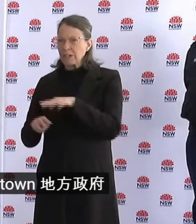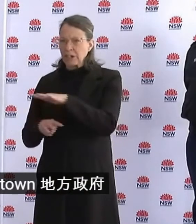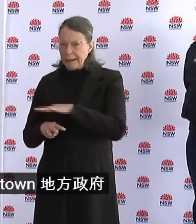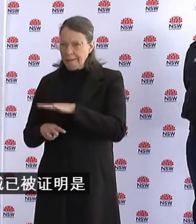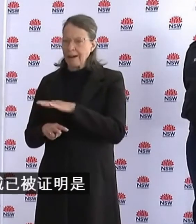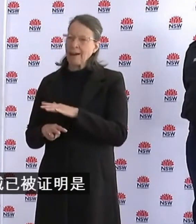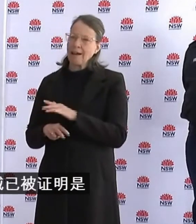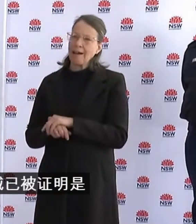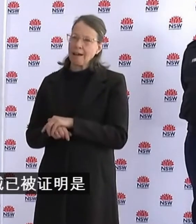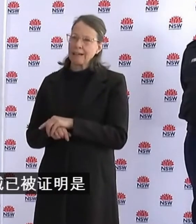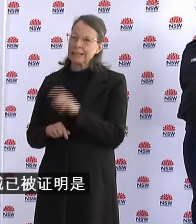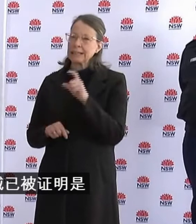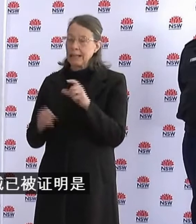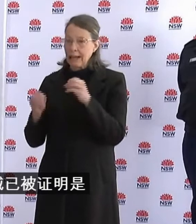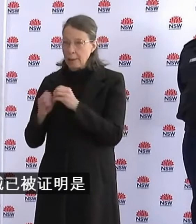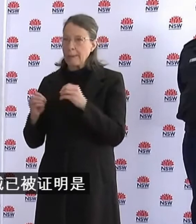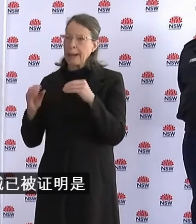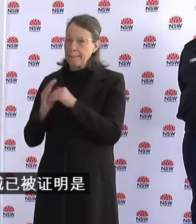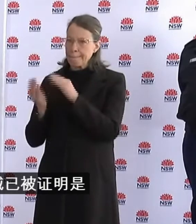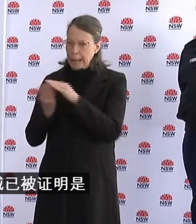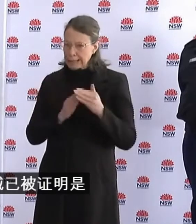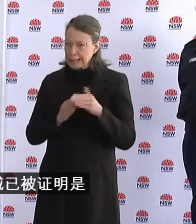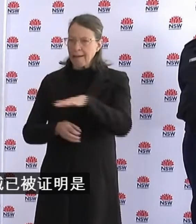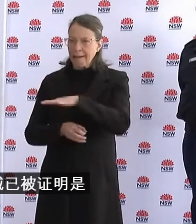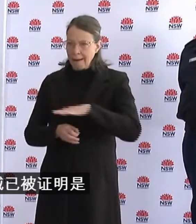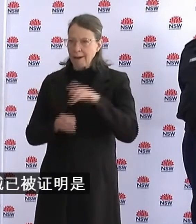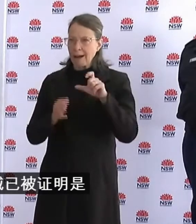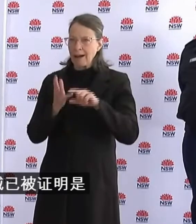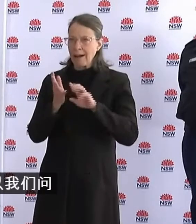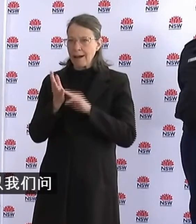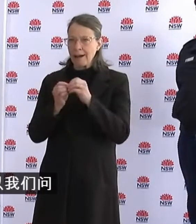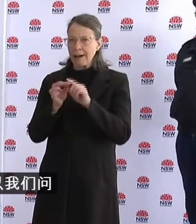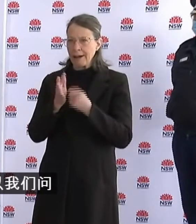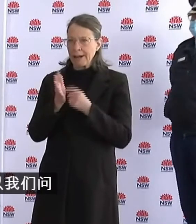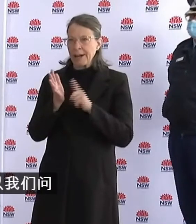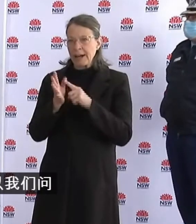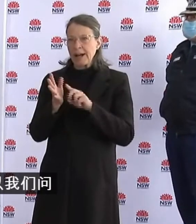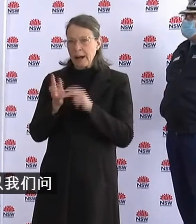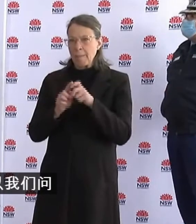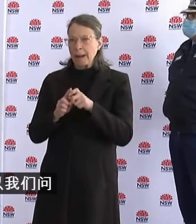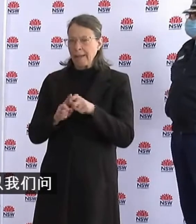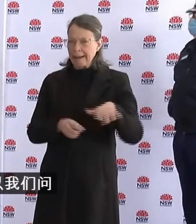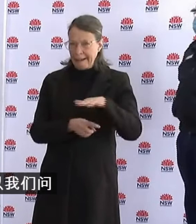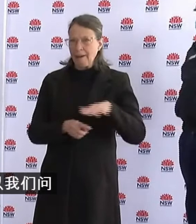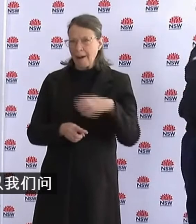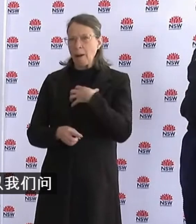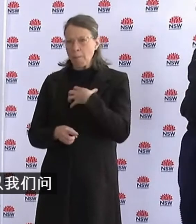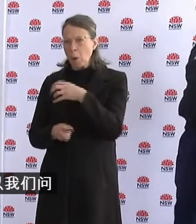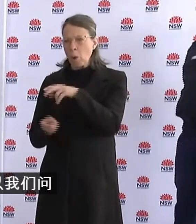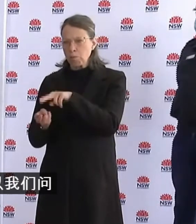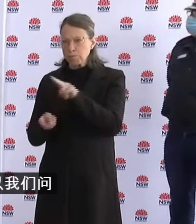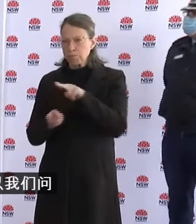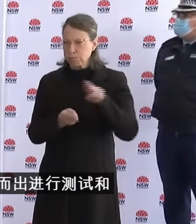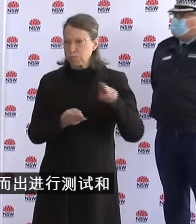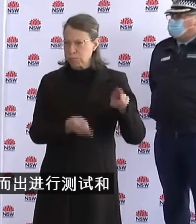Bankstown local government area and into the Cumberland local government area have proven to be materialising or proven to be occurring. So